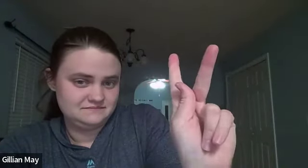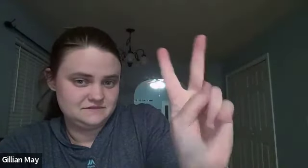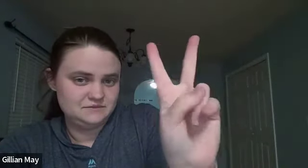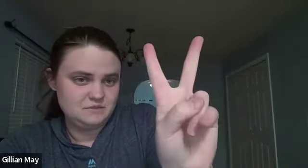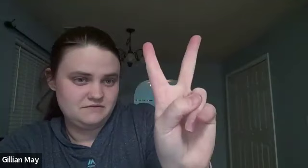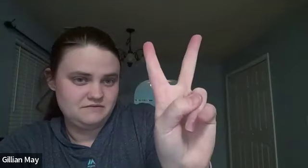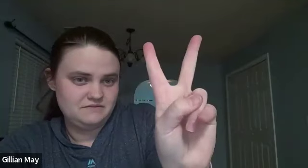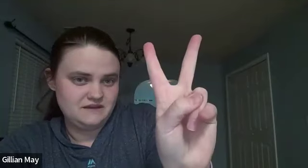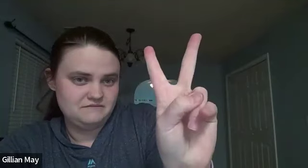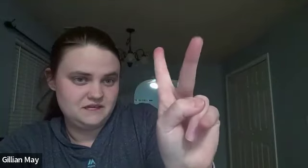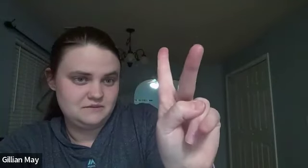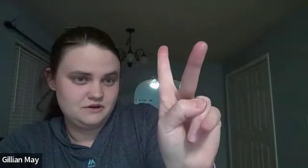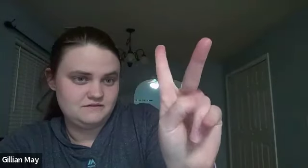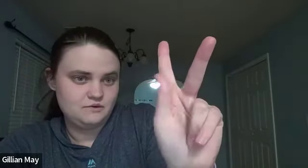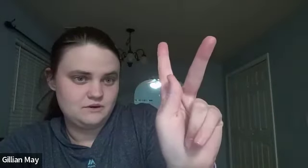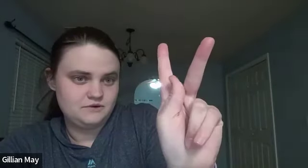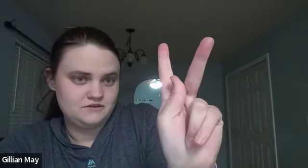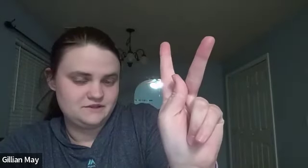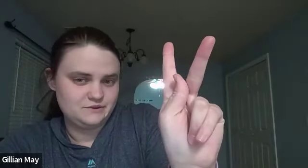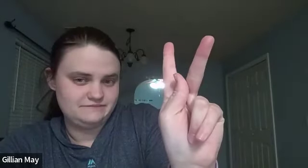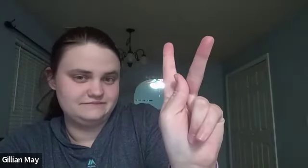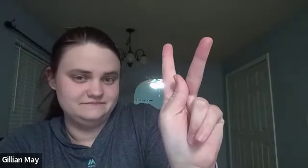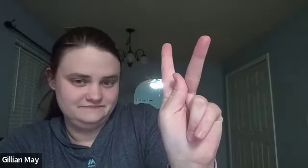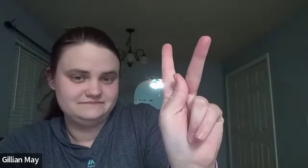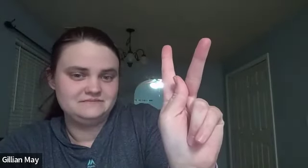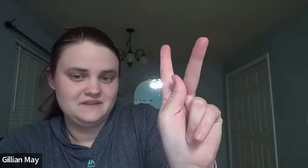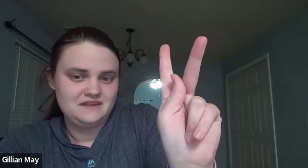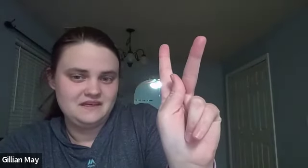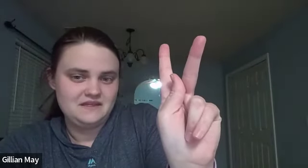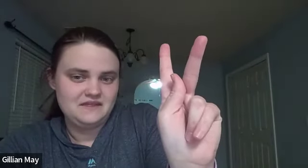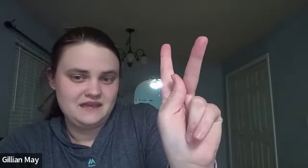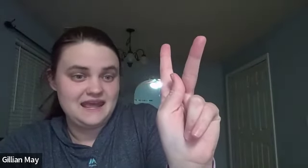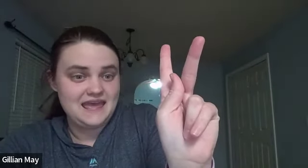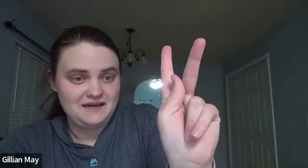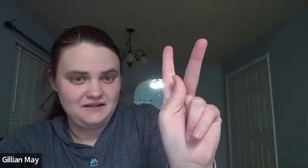So remember, make that V, bring it forward, put a thumb between. Then L.